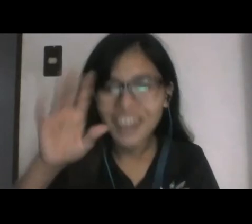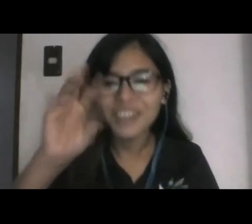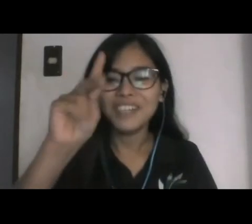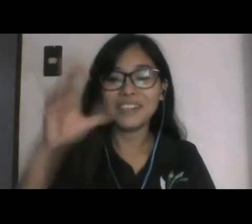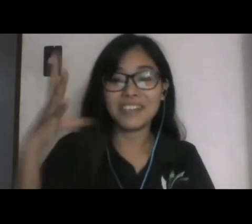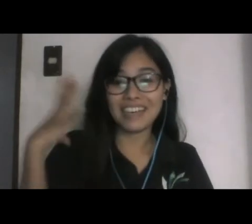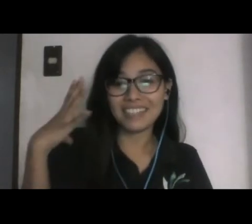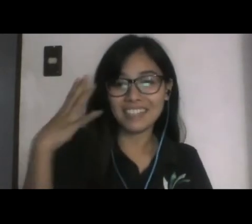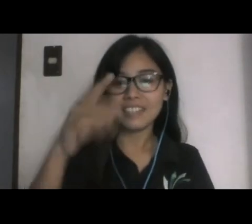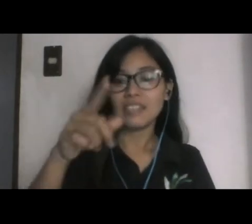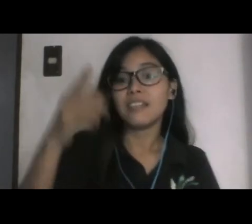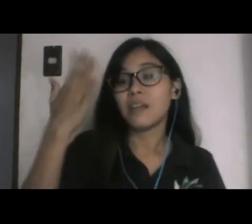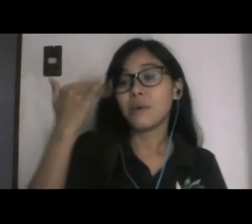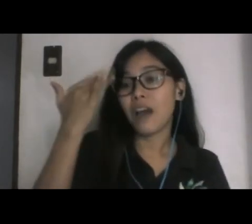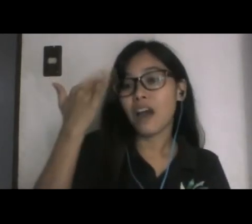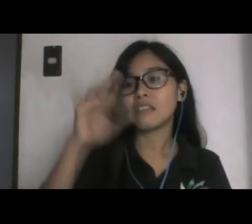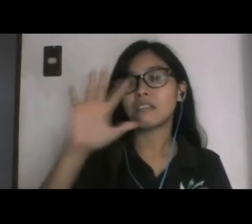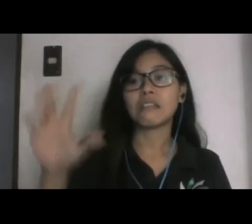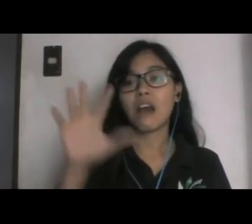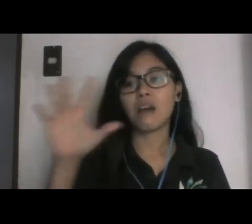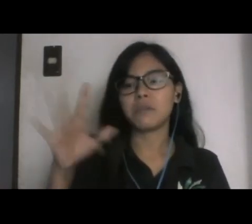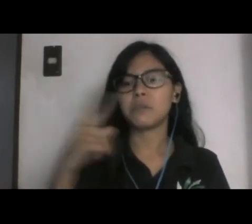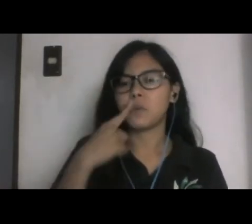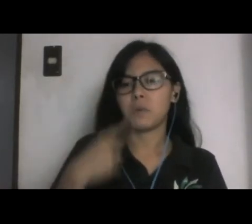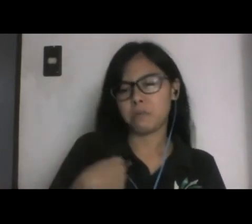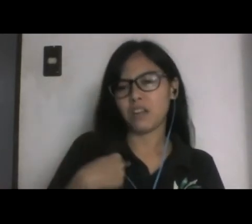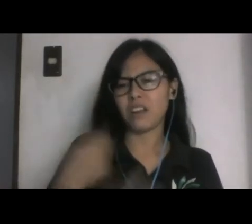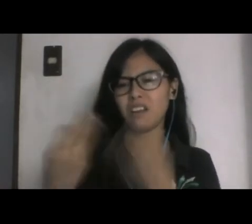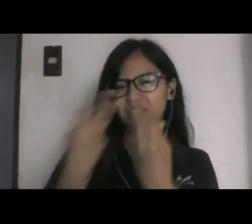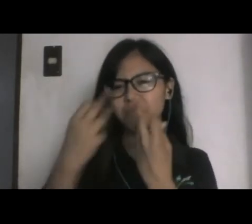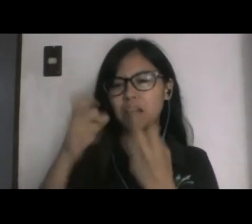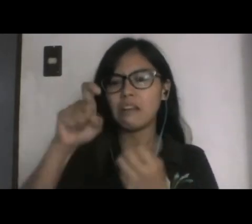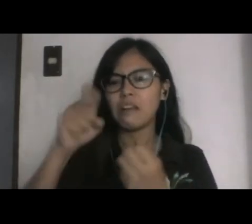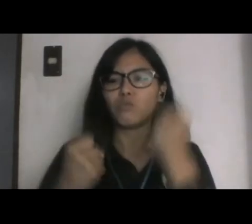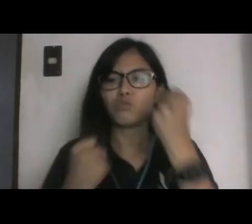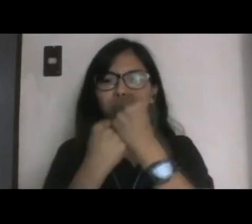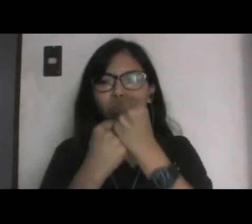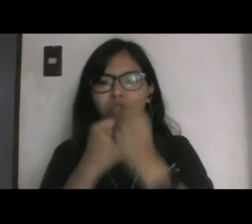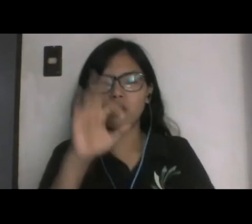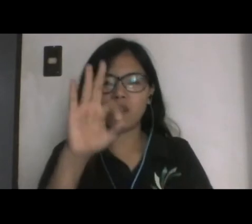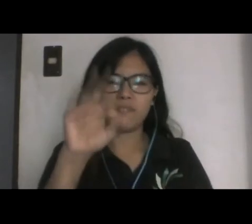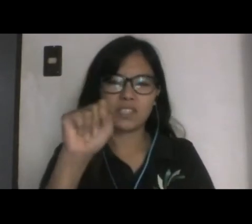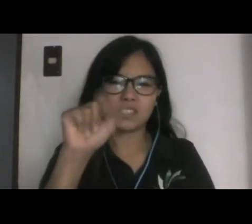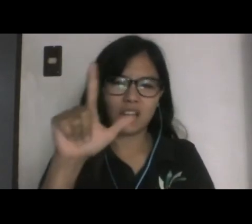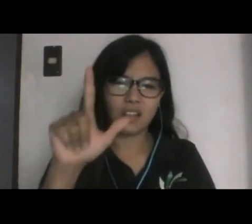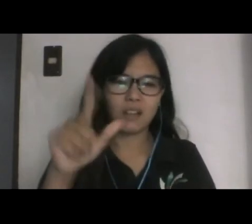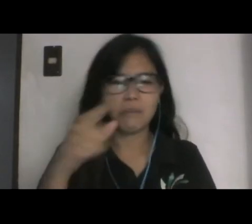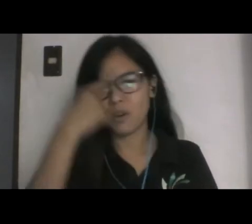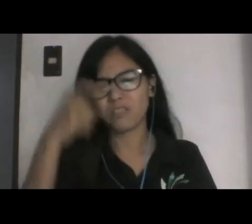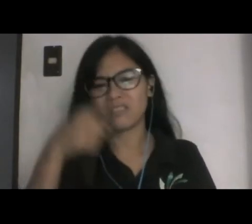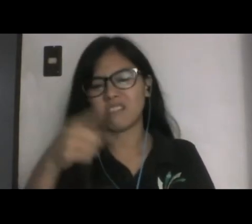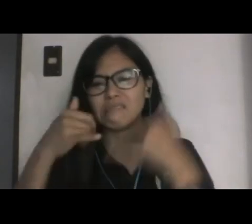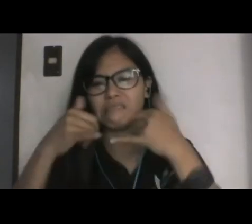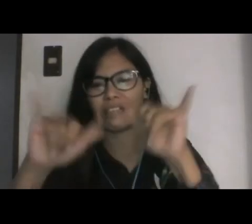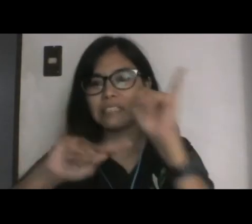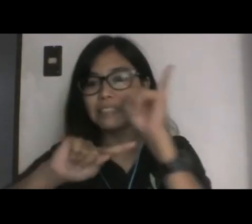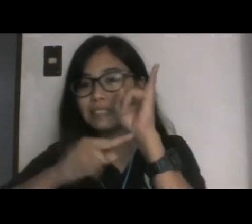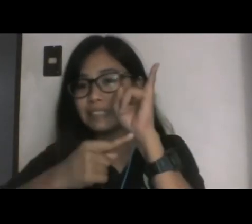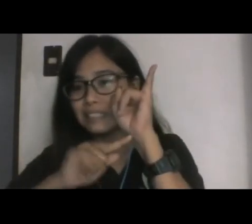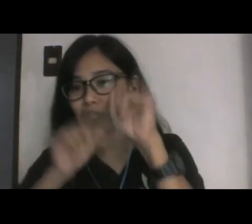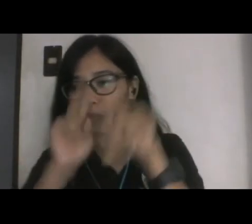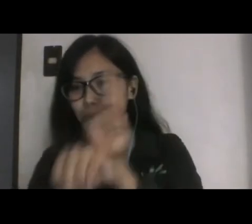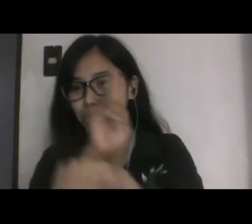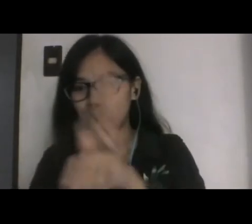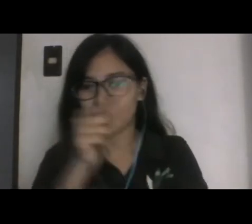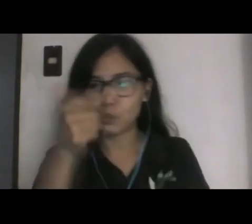So I'm just trying to figure out who's talking. The reason being is because Rafi told us that we should try